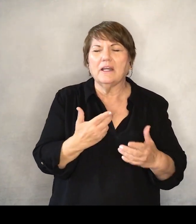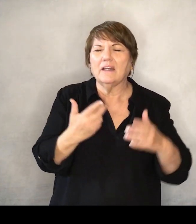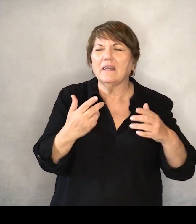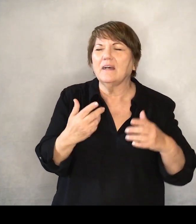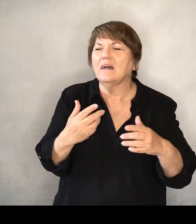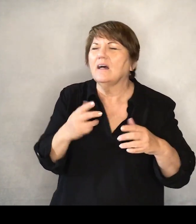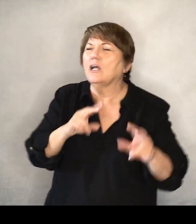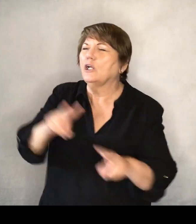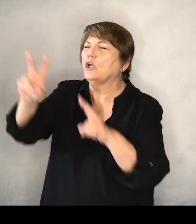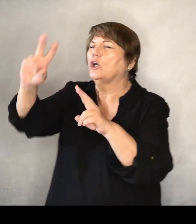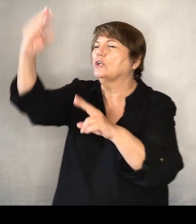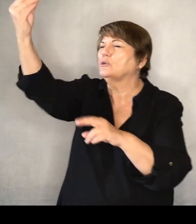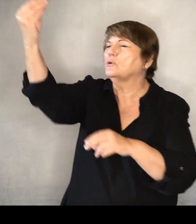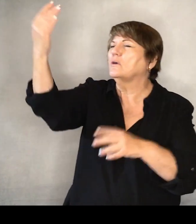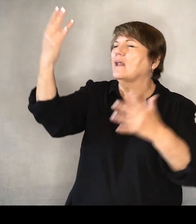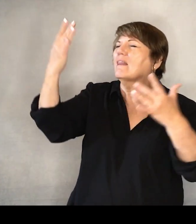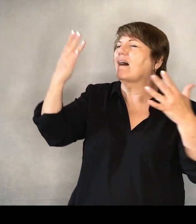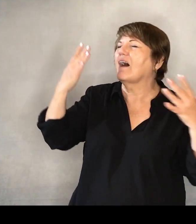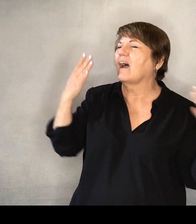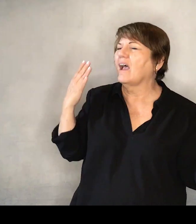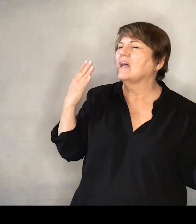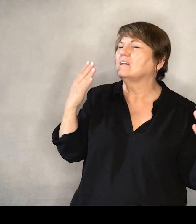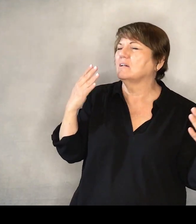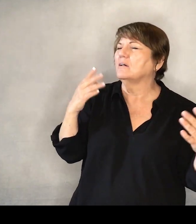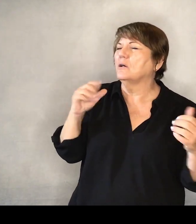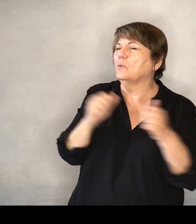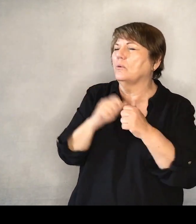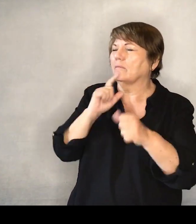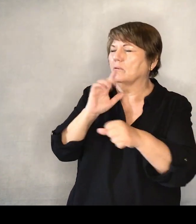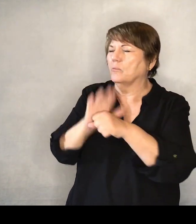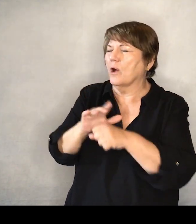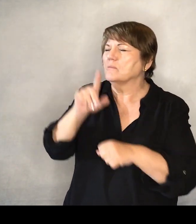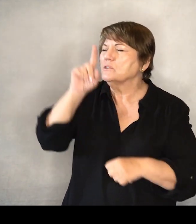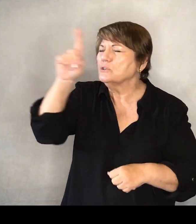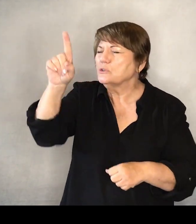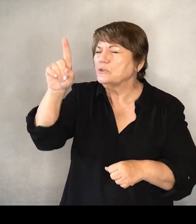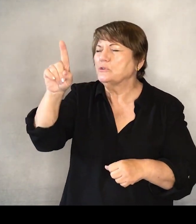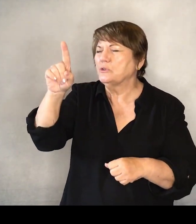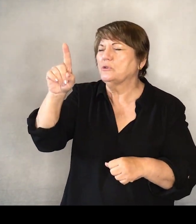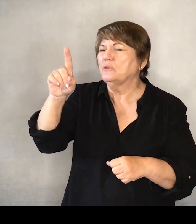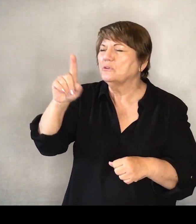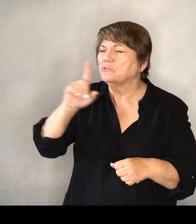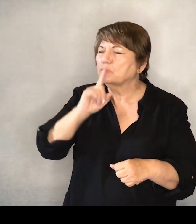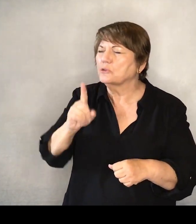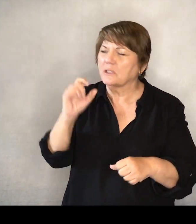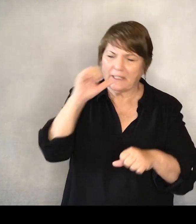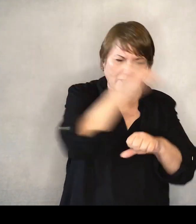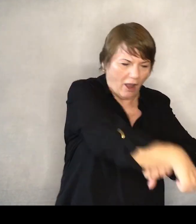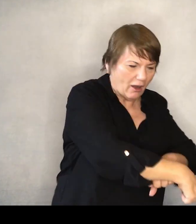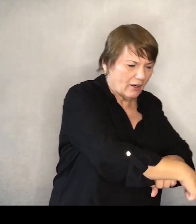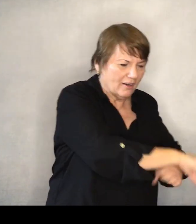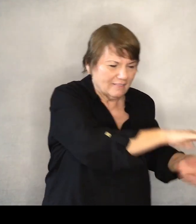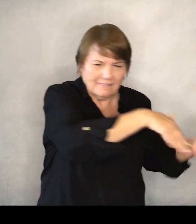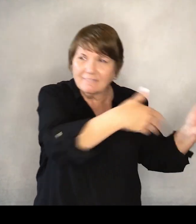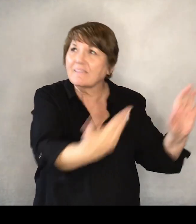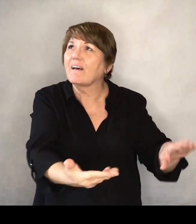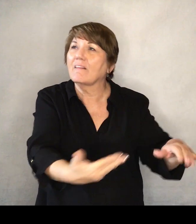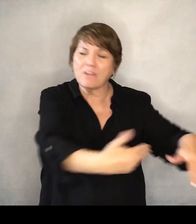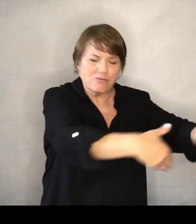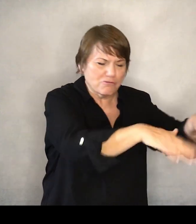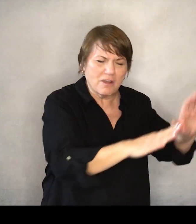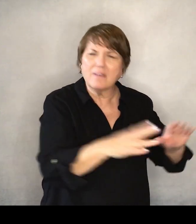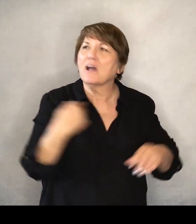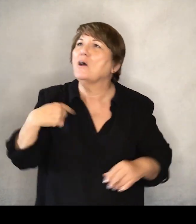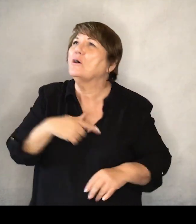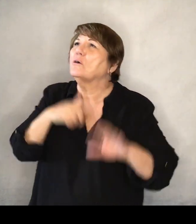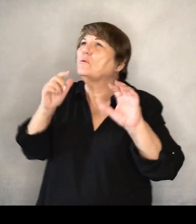light with the knowledge and assurance that you have indeed conquered the grave so that